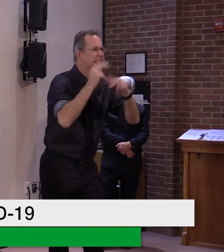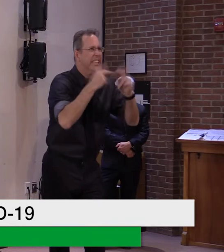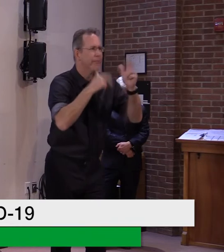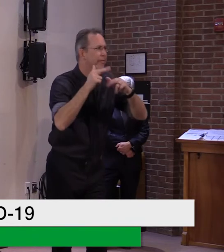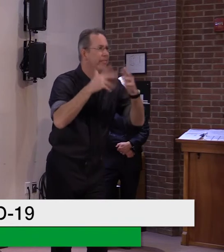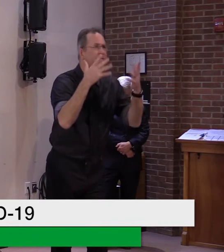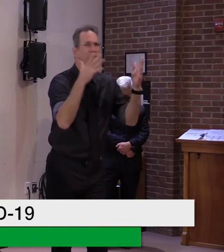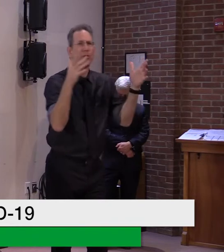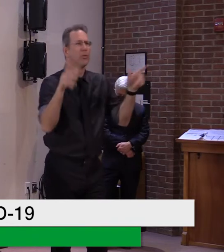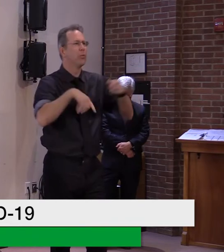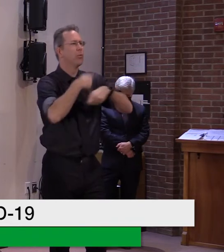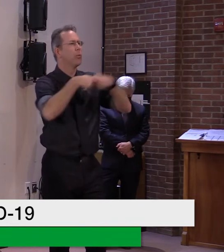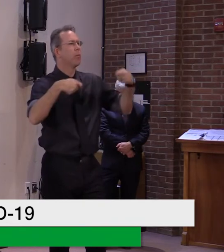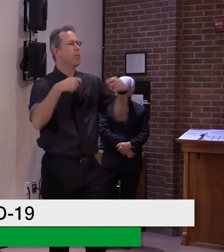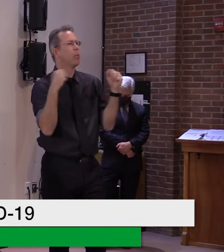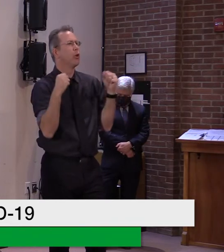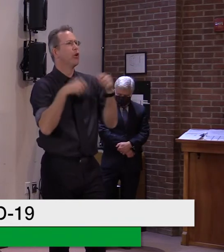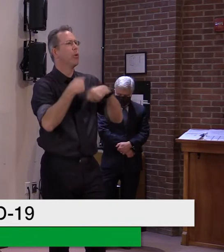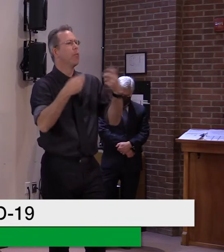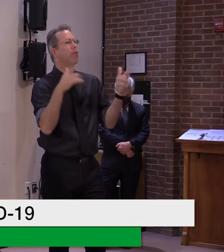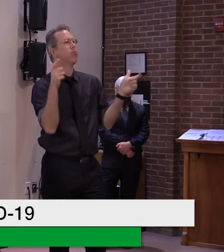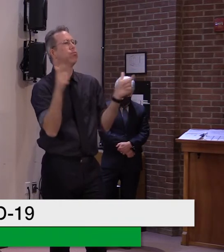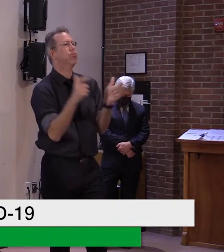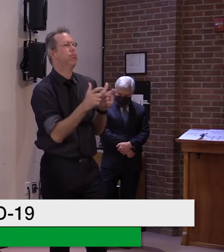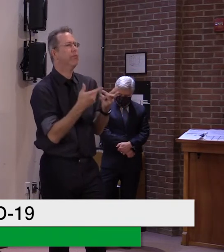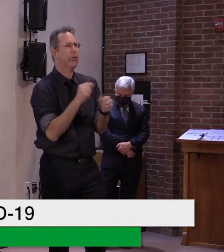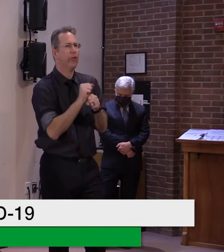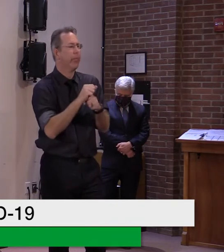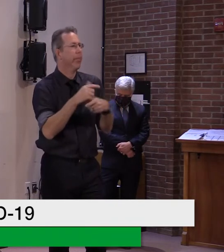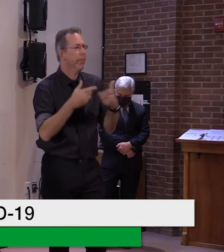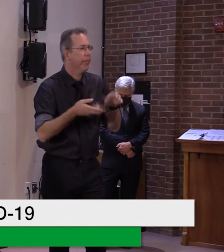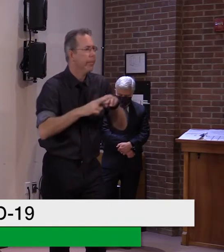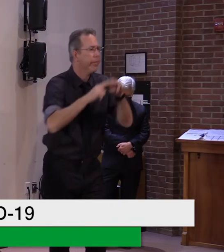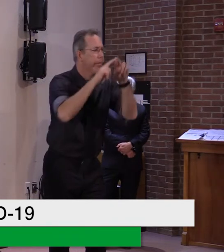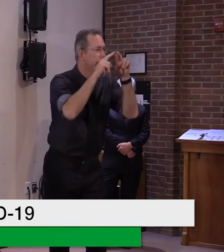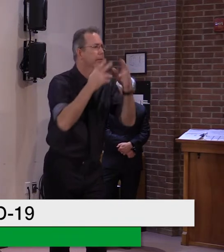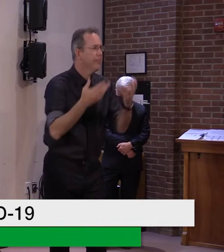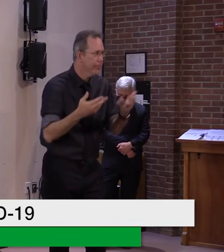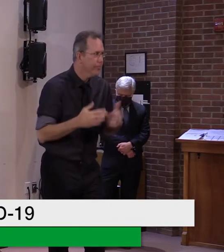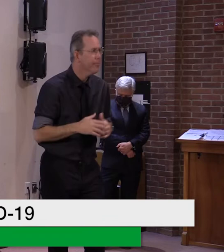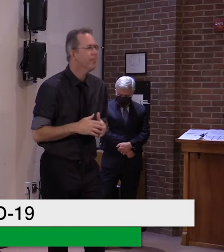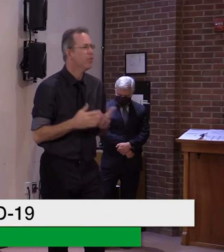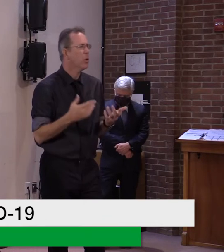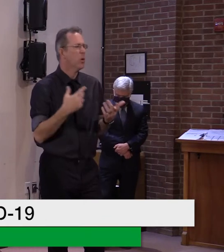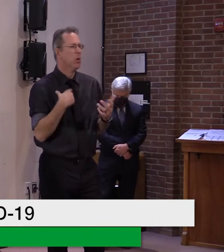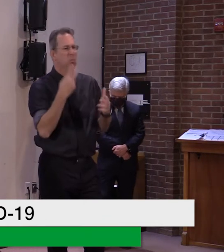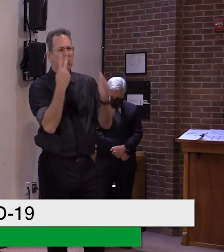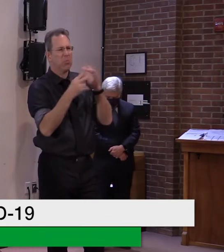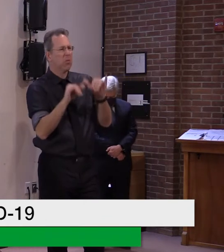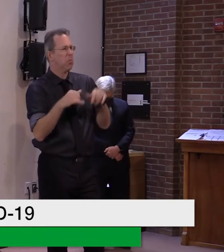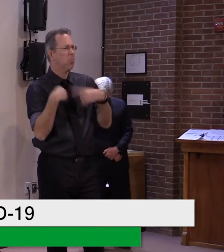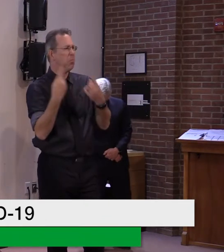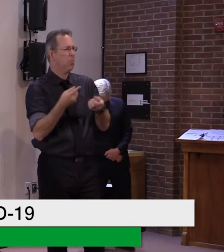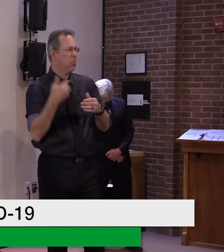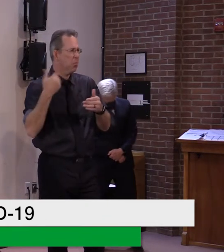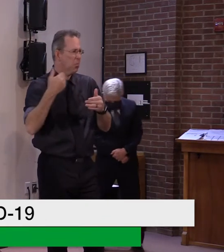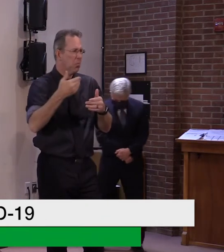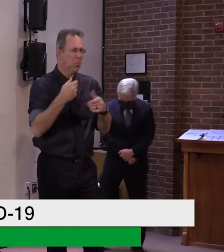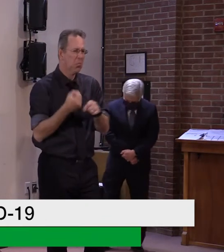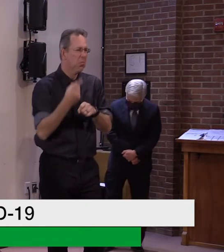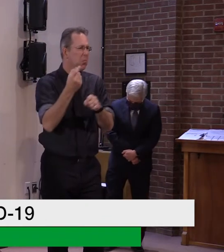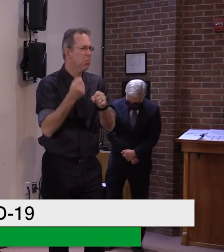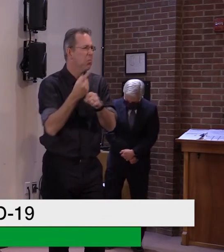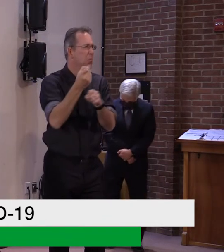week over week we're not seeing anything that is outside of the ordinary in terms of the time of year